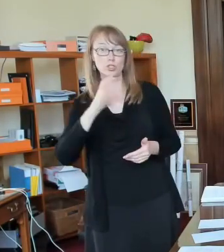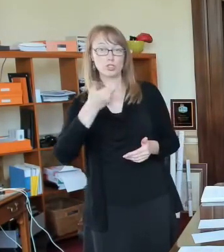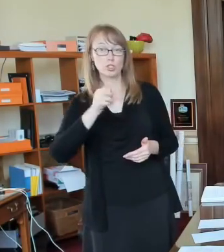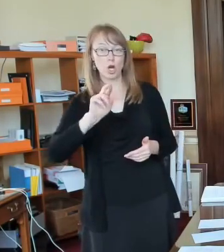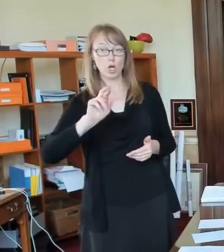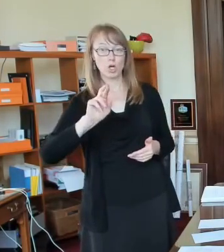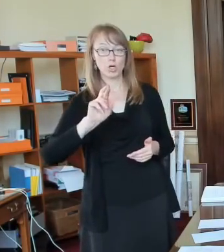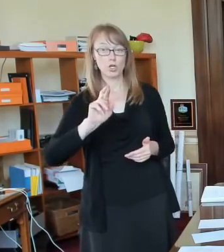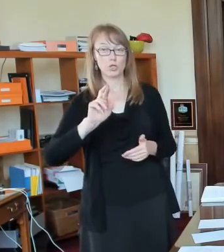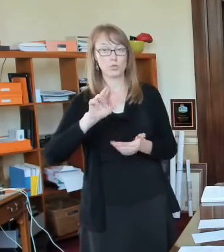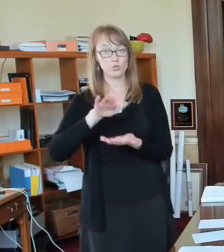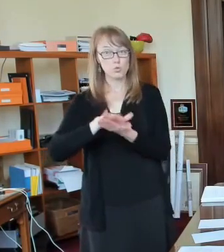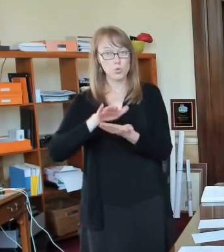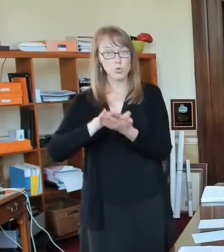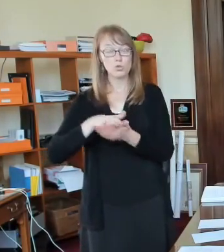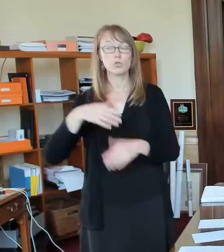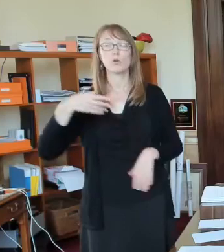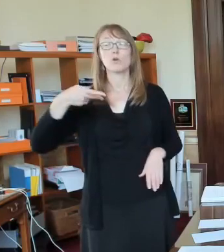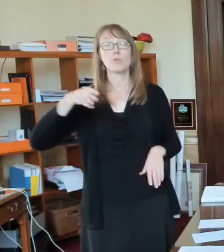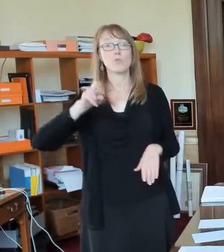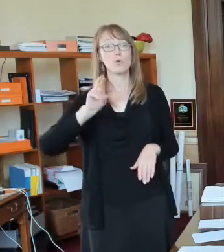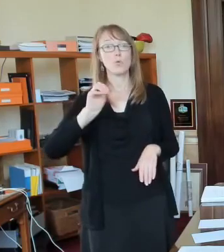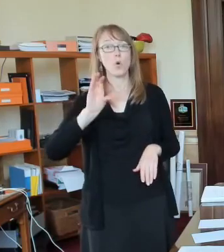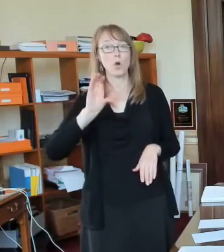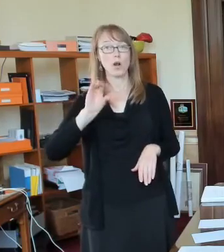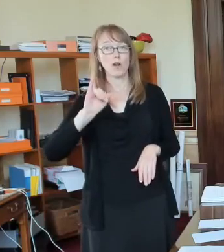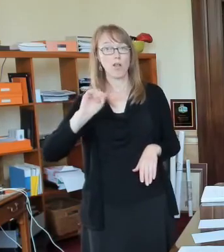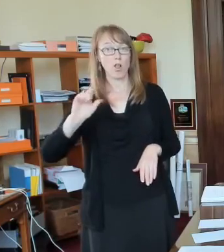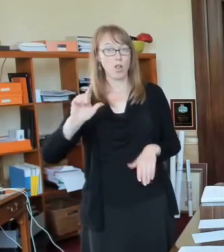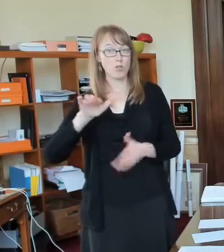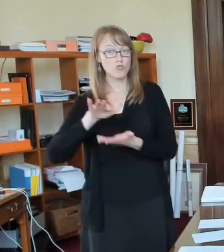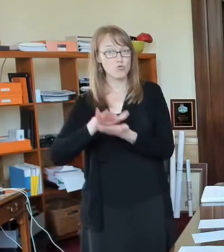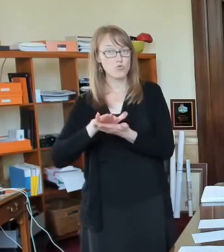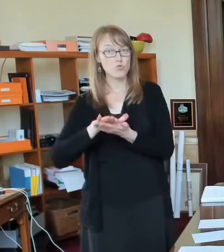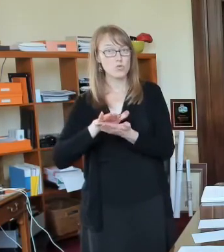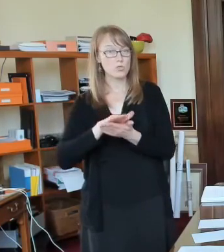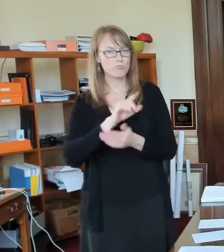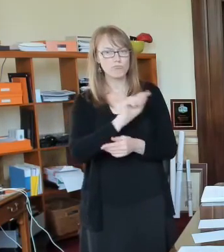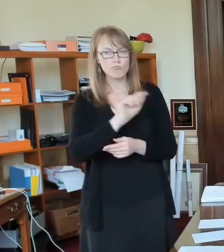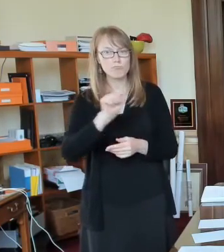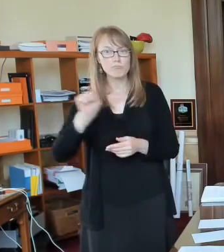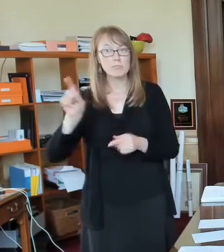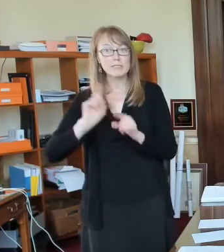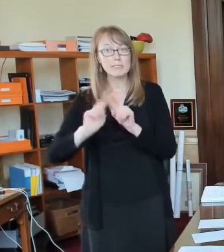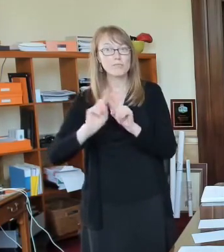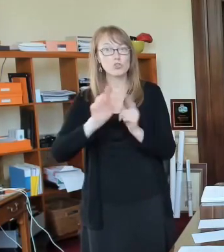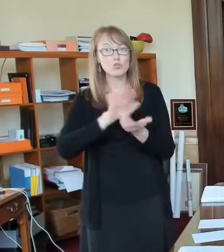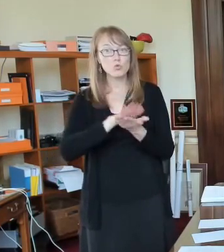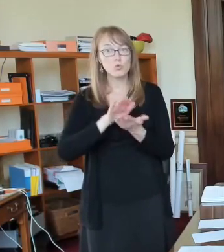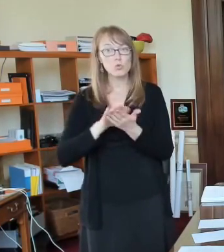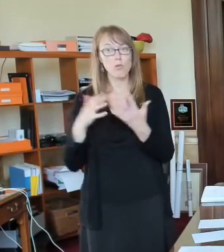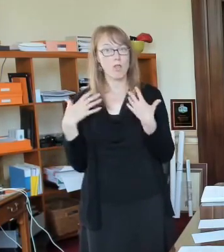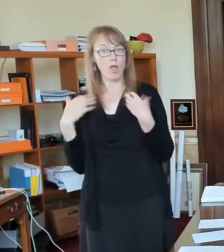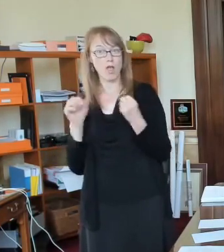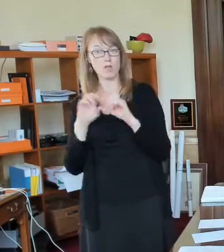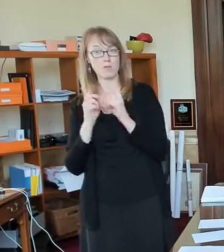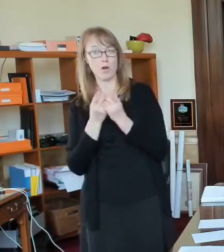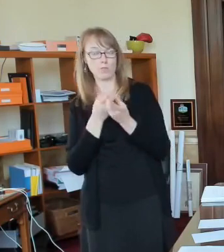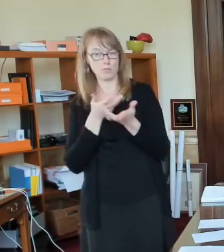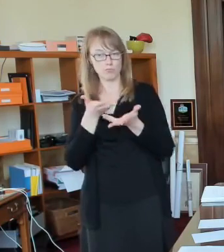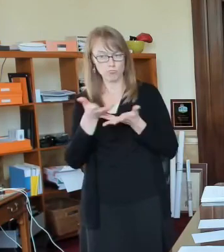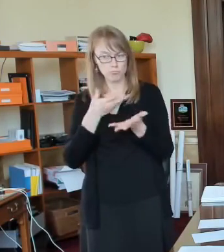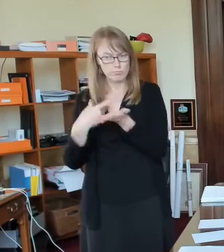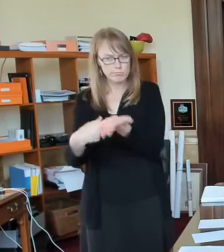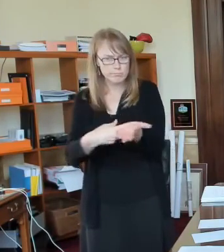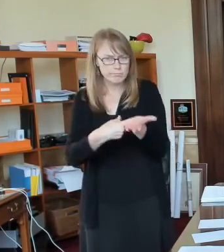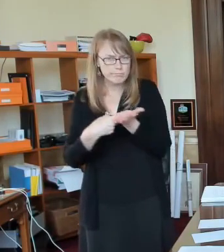schools in our city, and have issued, are in the process of issuing, along with the schools, guidance for